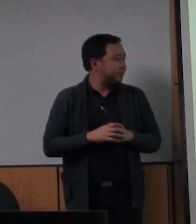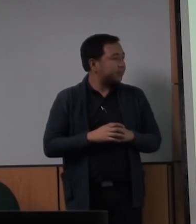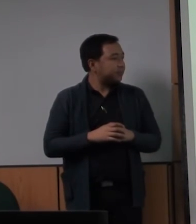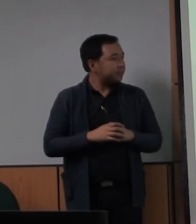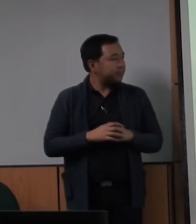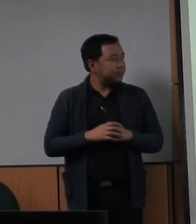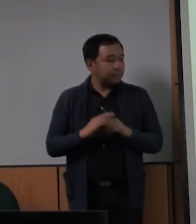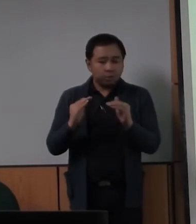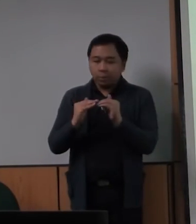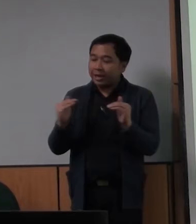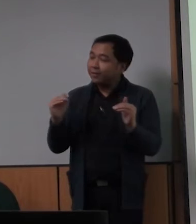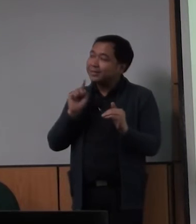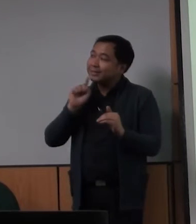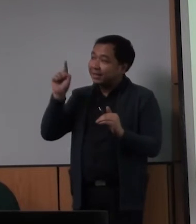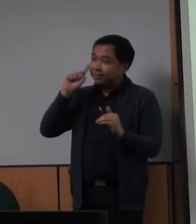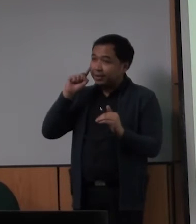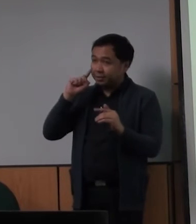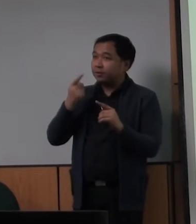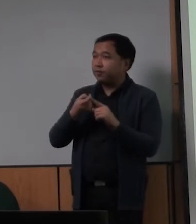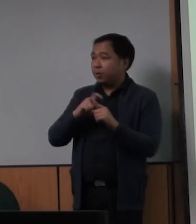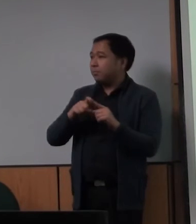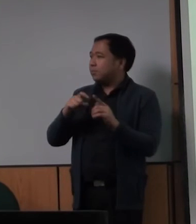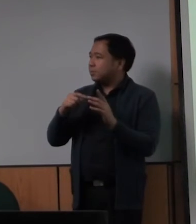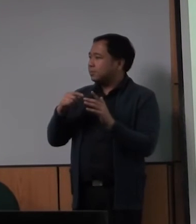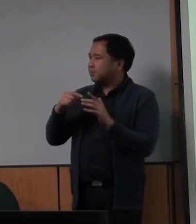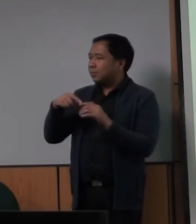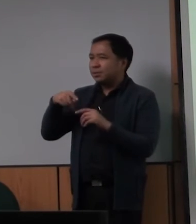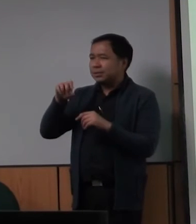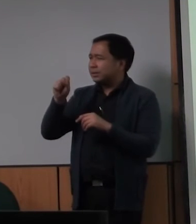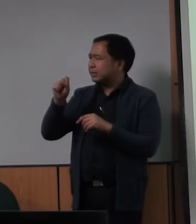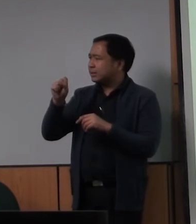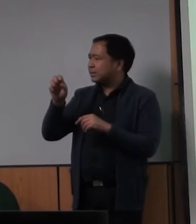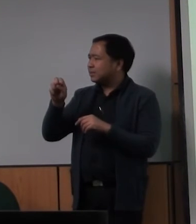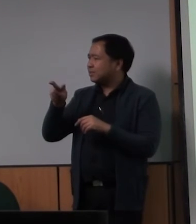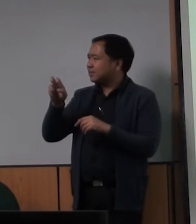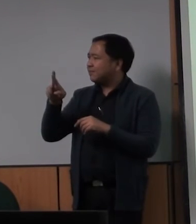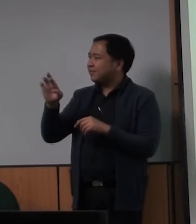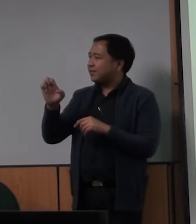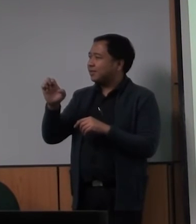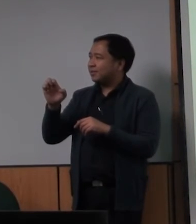Level of deafness is from severe to profound.